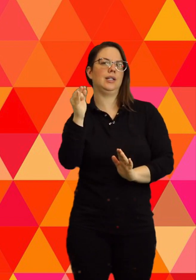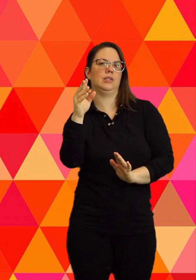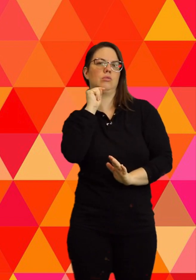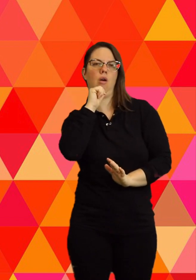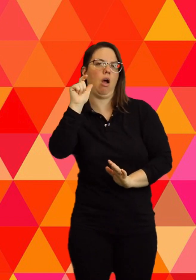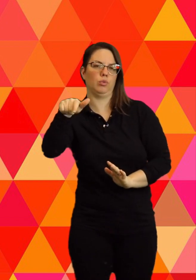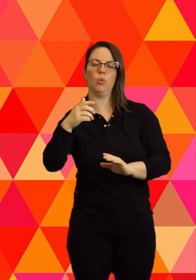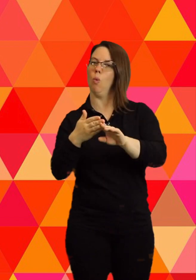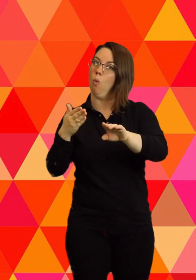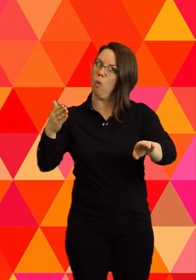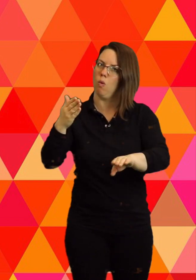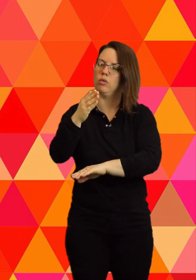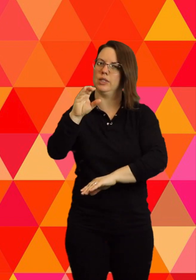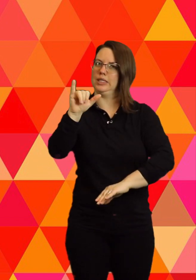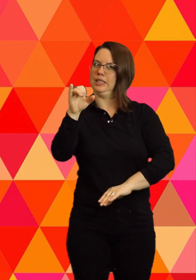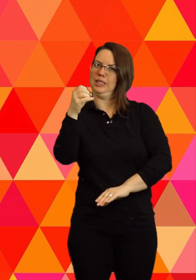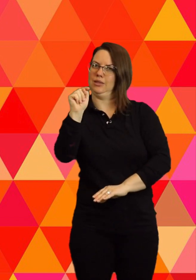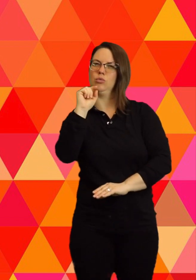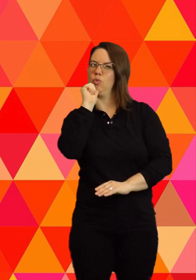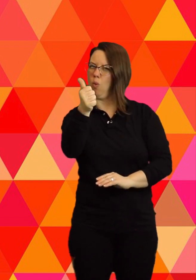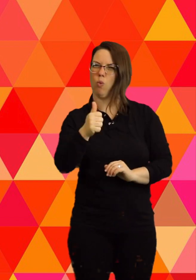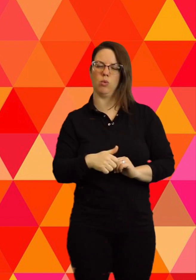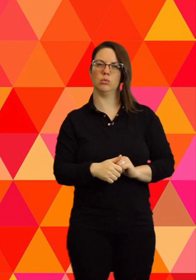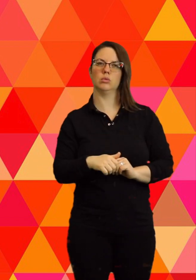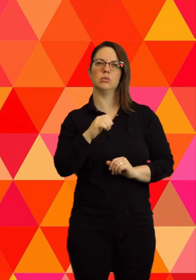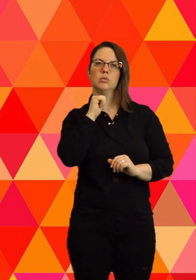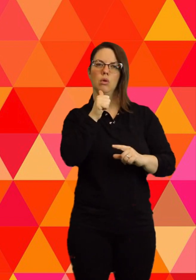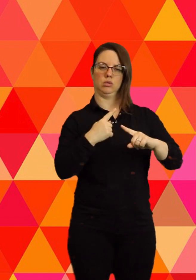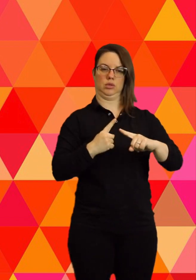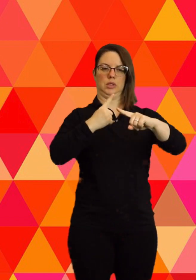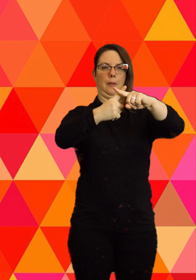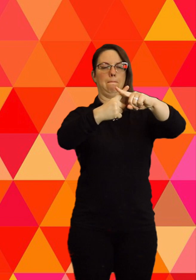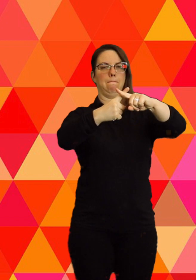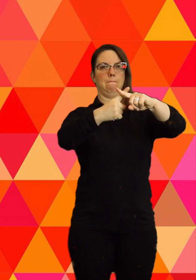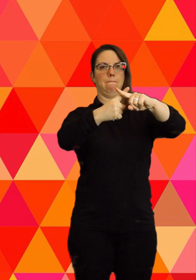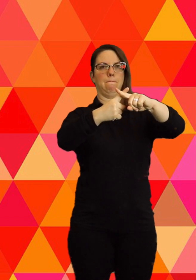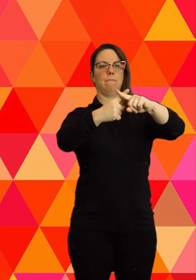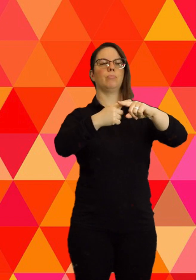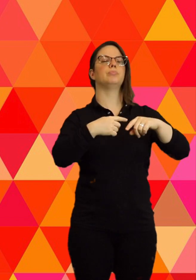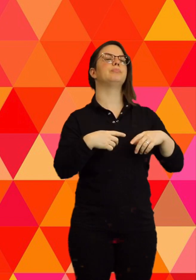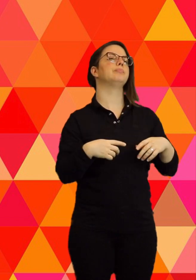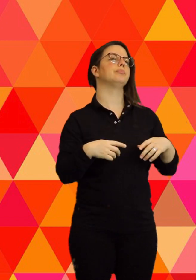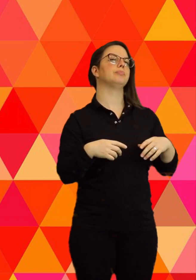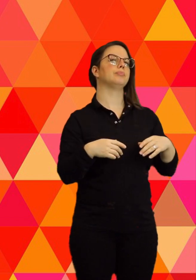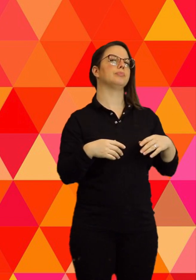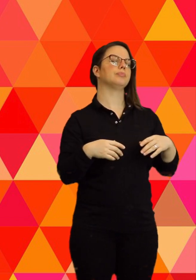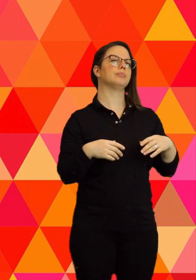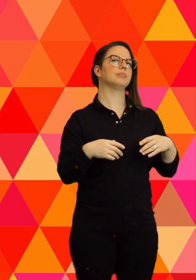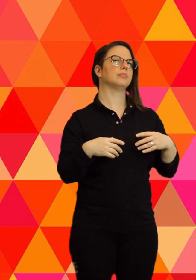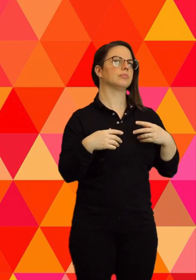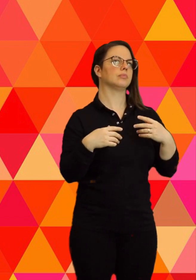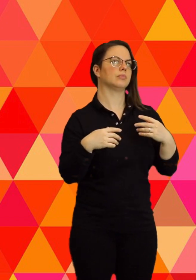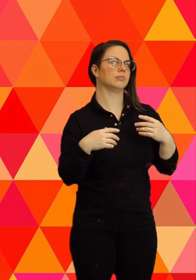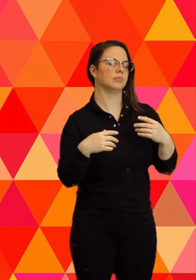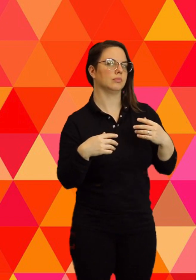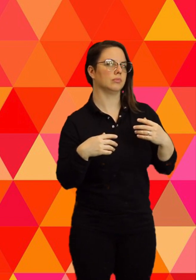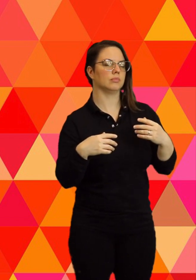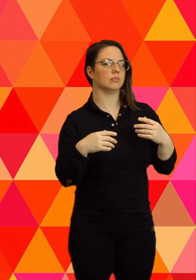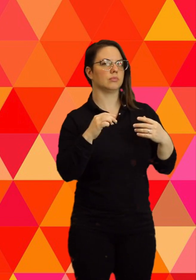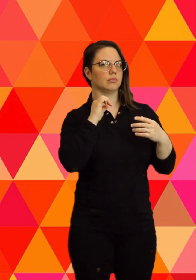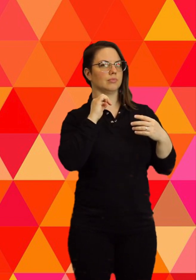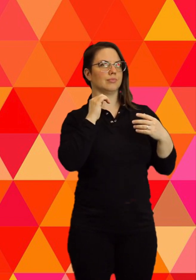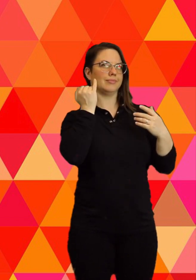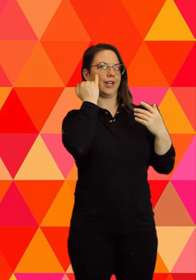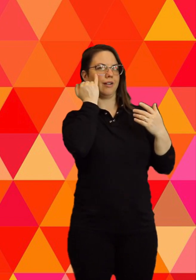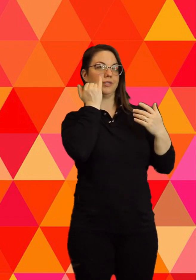if don't multiply it for the size for each the size of a larger